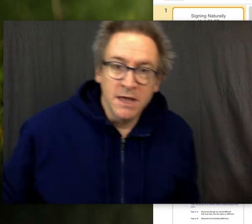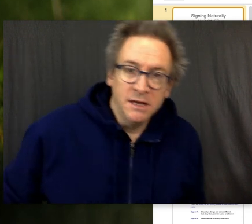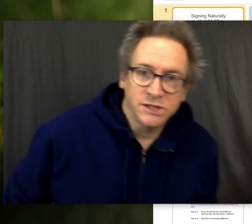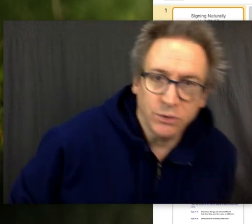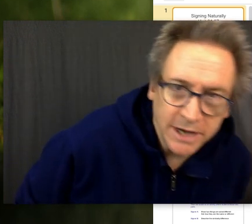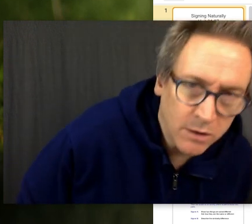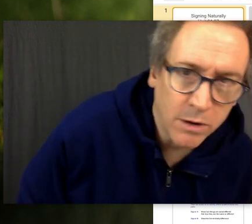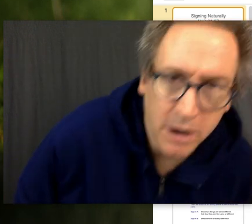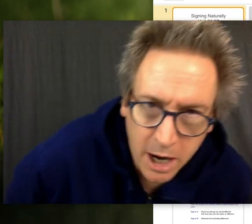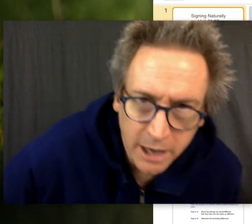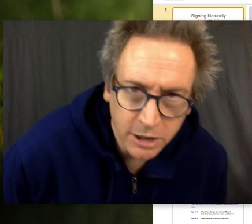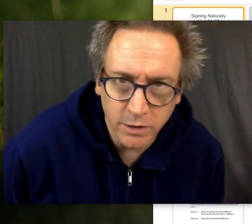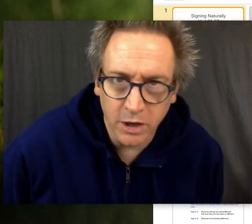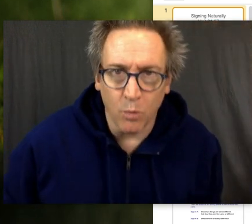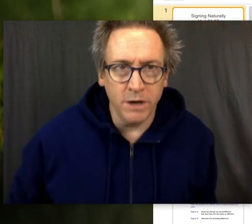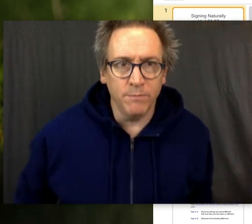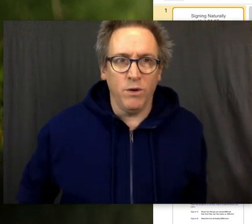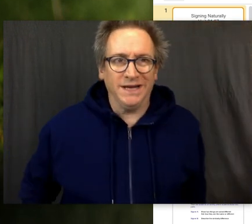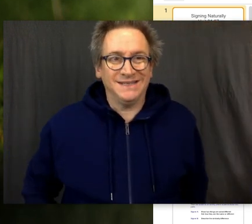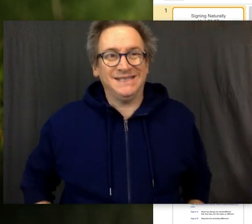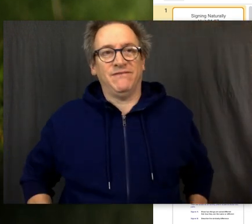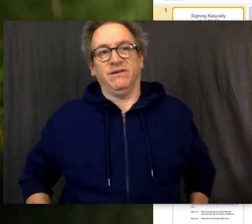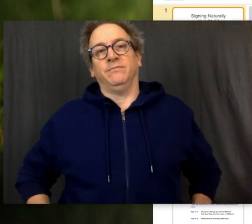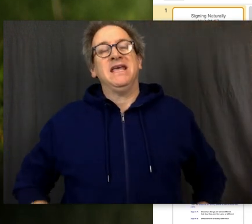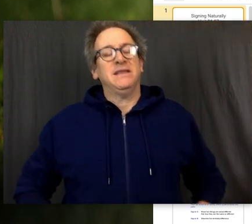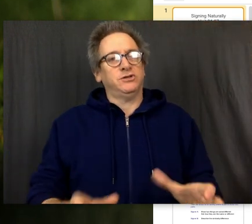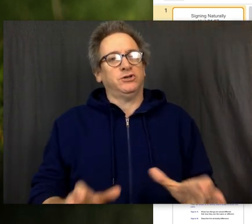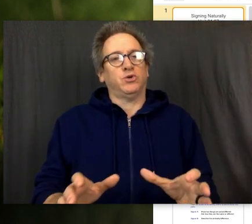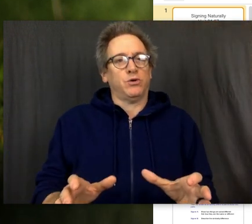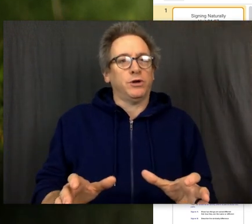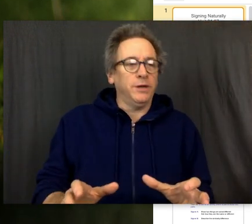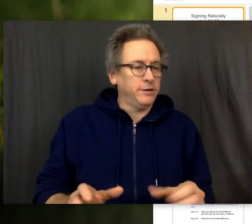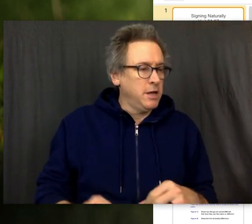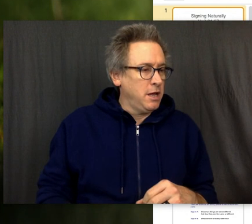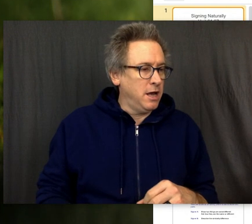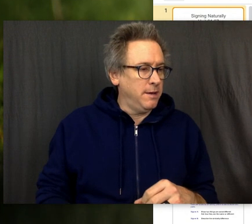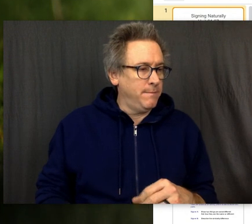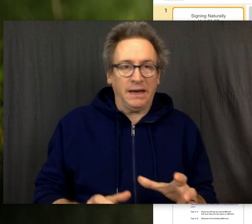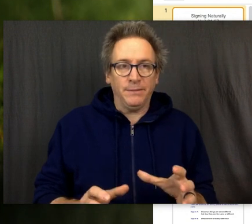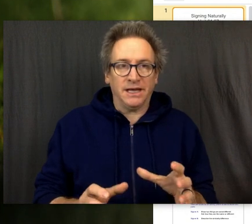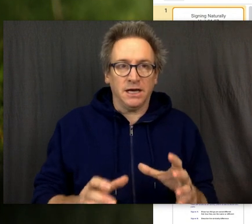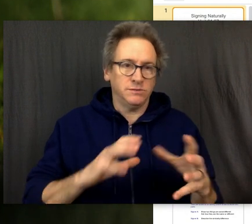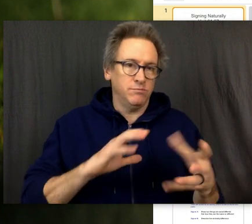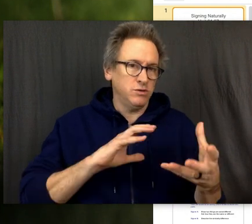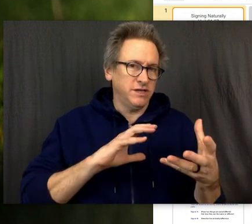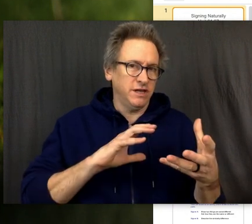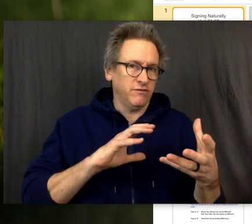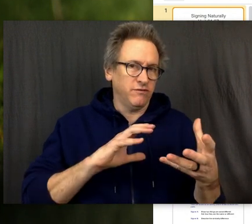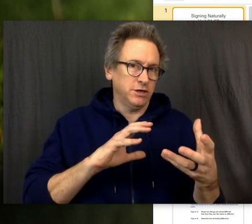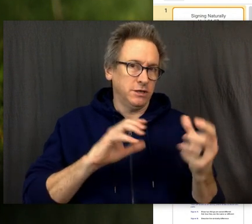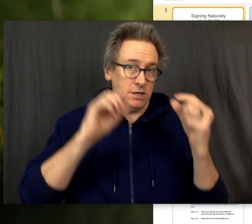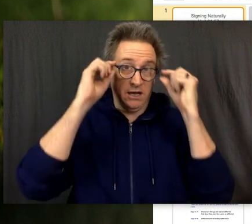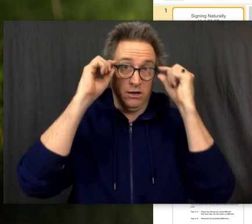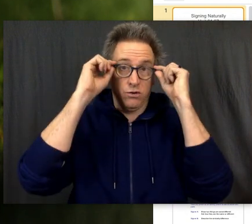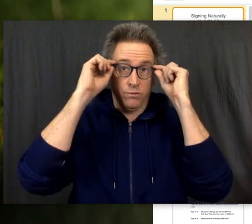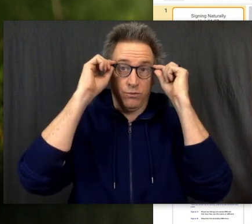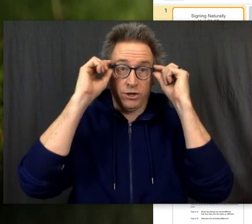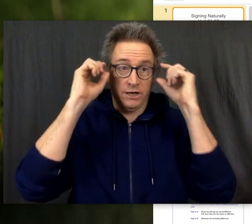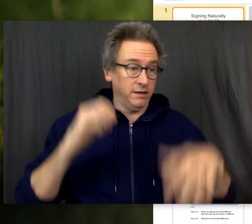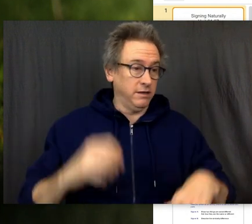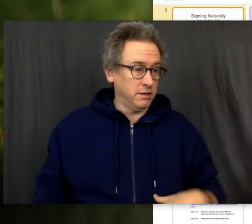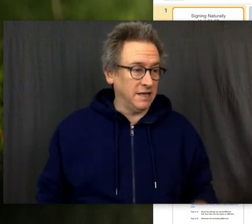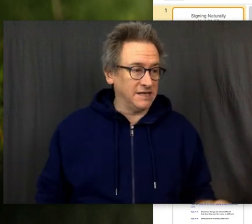Okay, so now we're on Unit 1.7. This is a shorter unit, mainly because most of the information in your